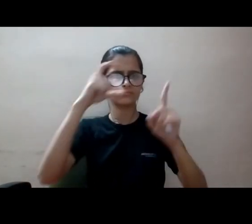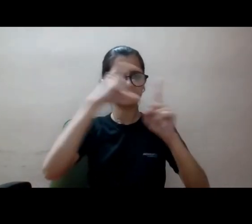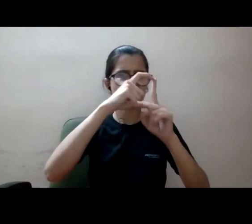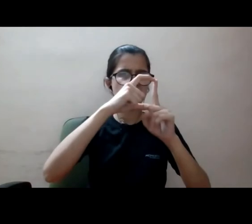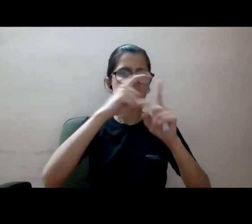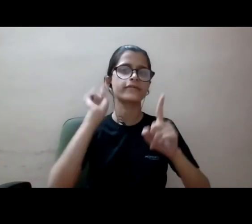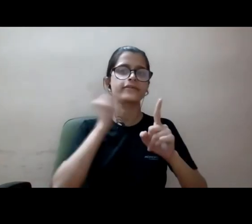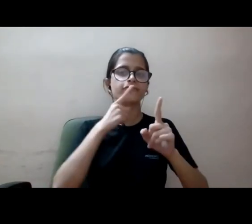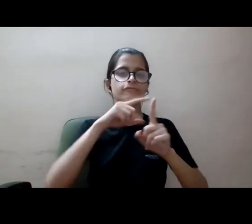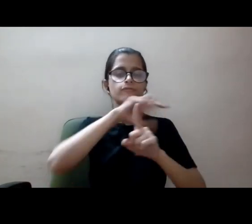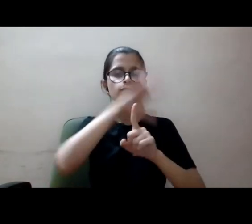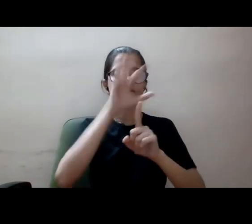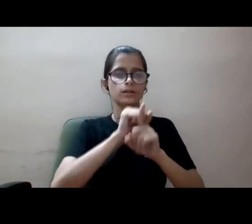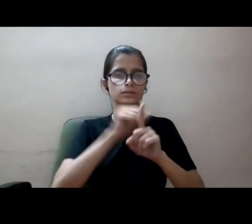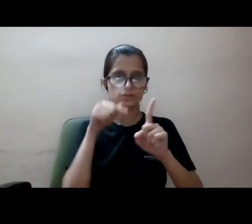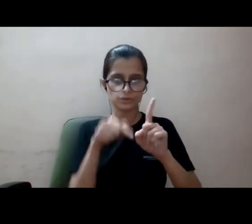culture, which